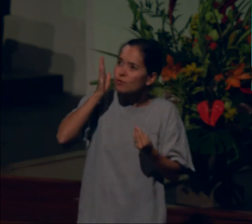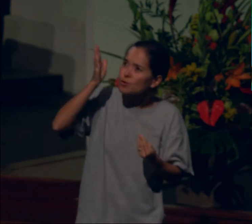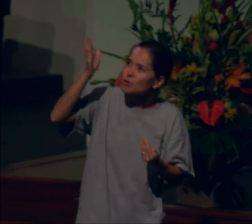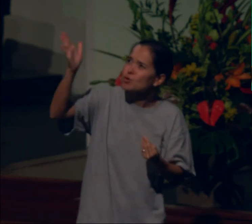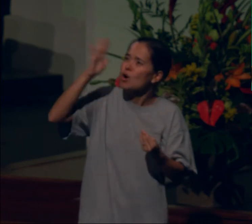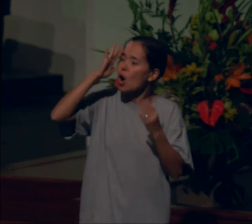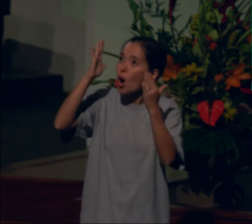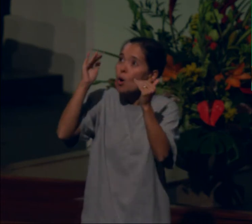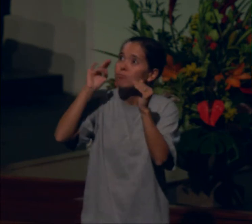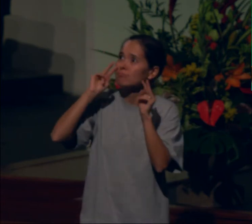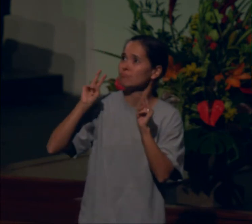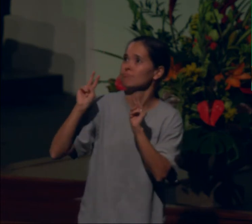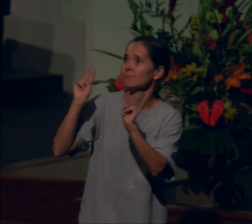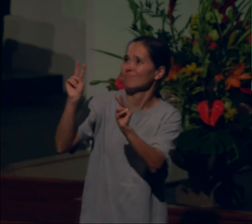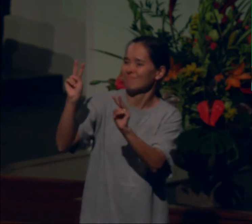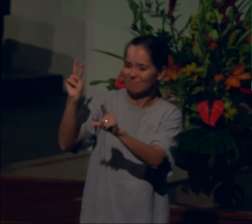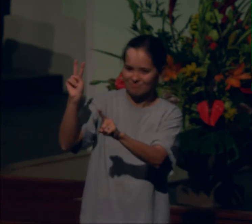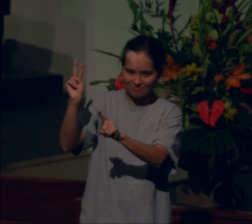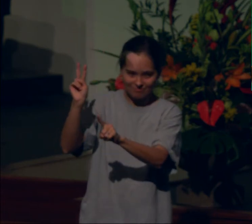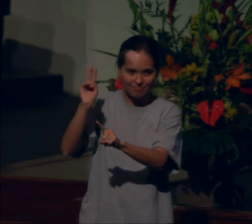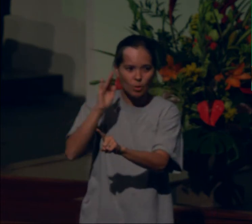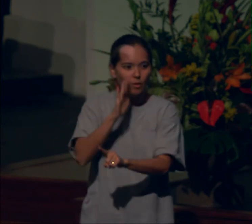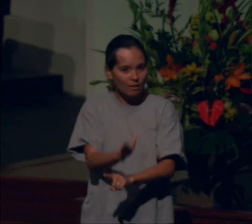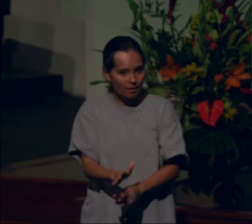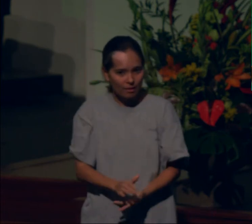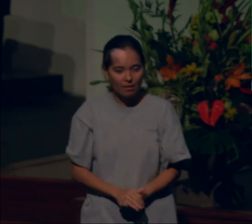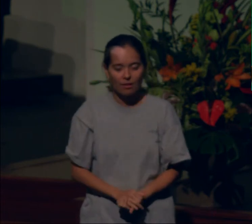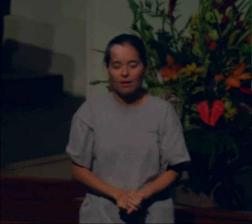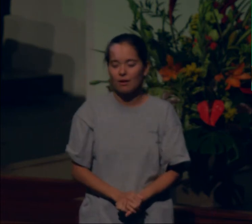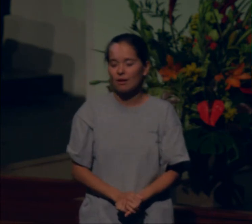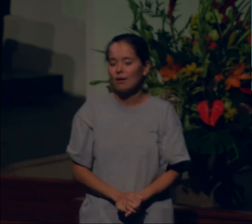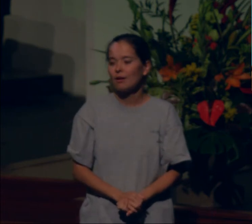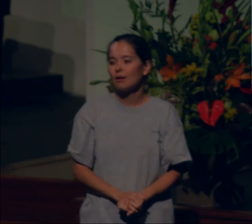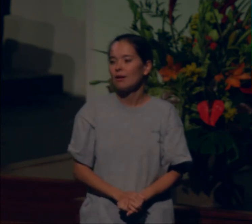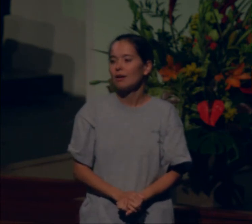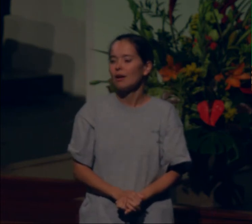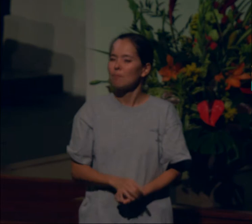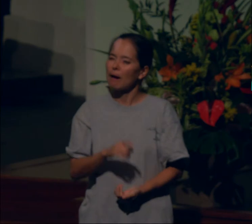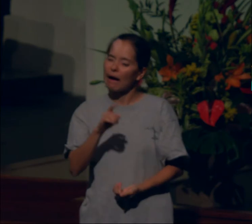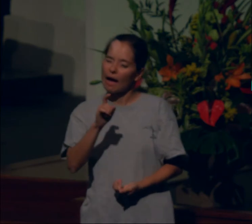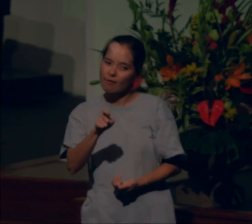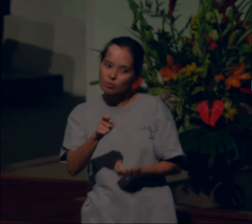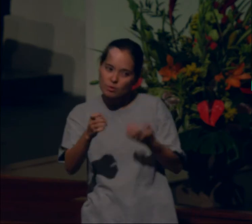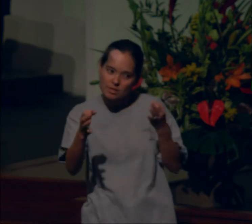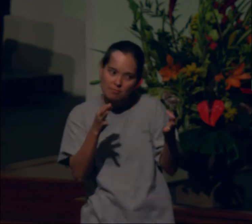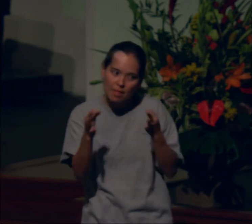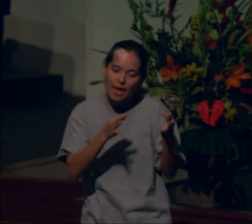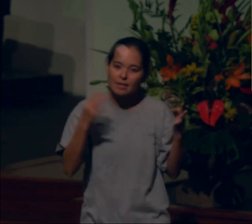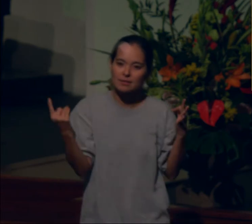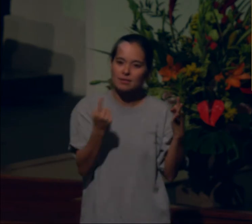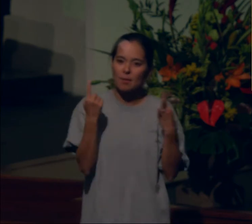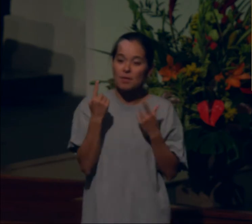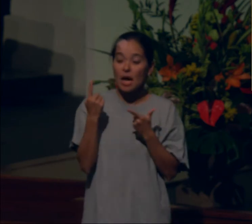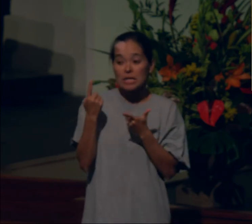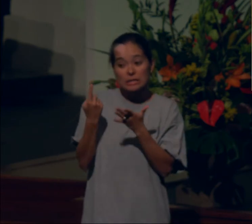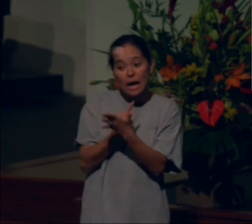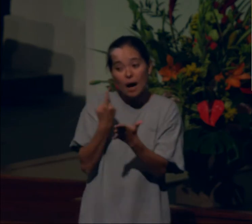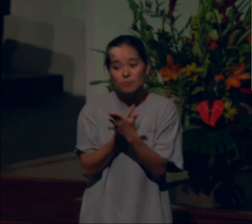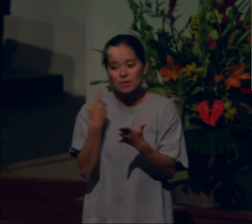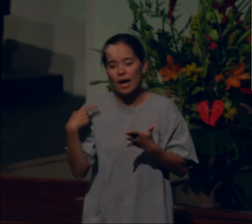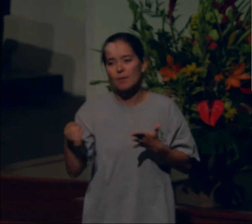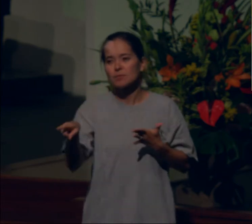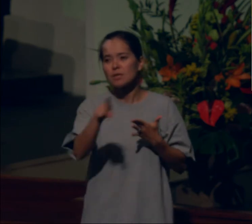is a hope-filled future. But I need to explain something to you. Sometimes, if you're filling